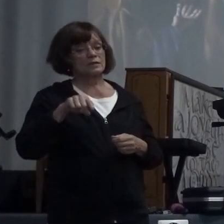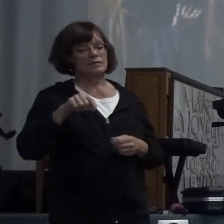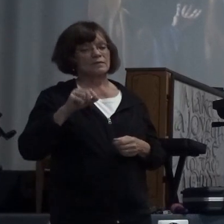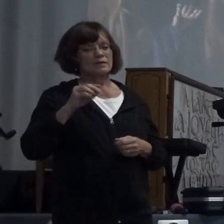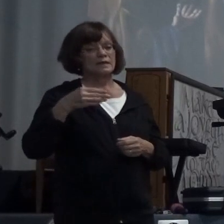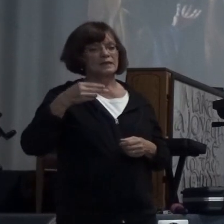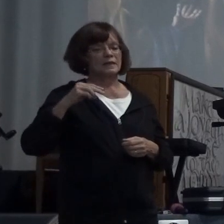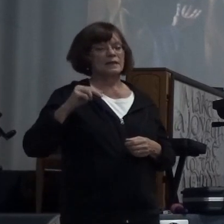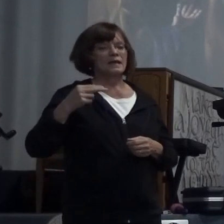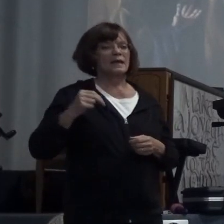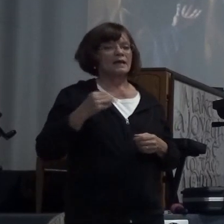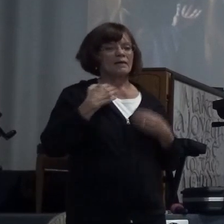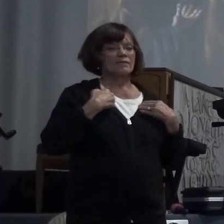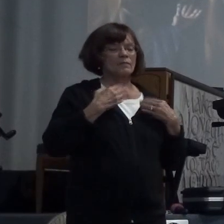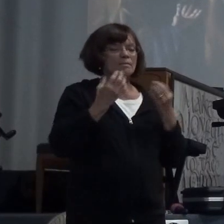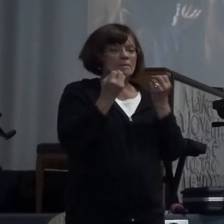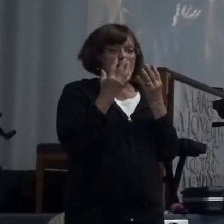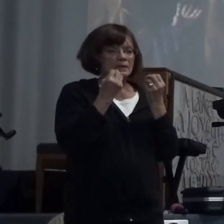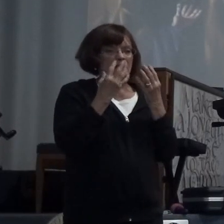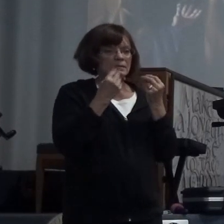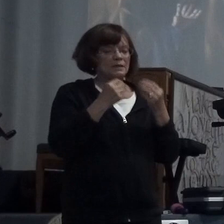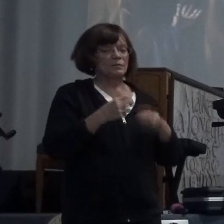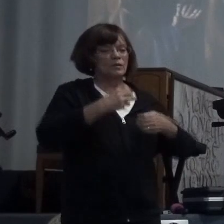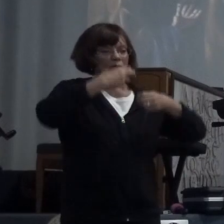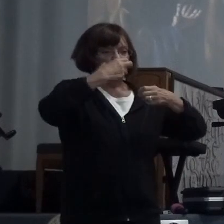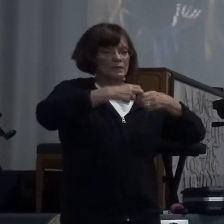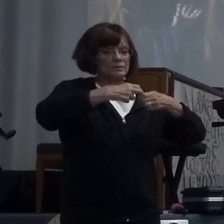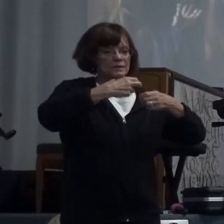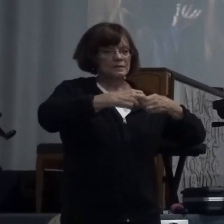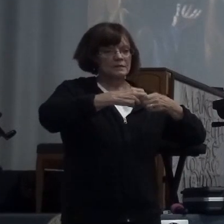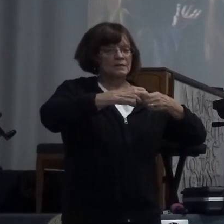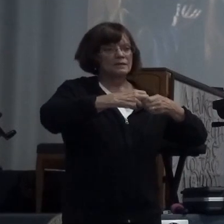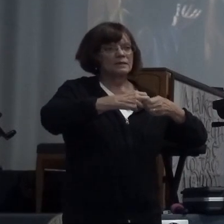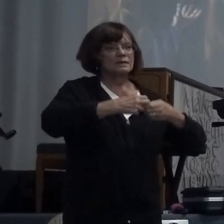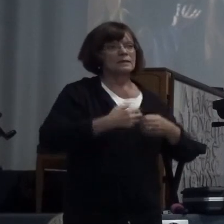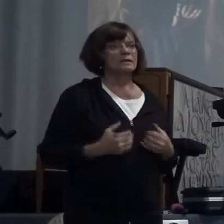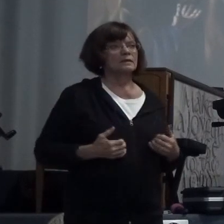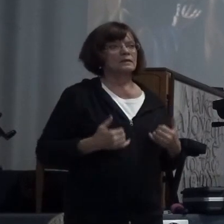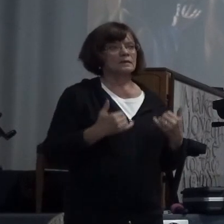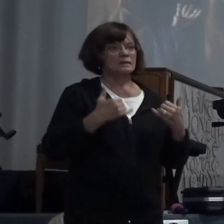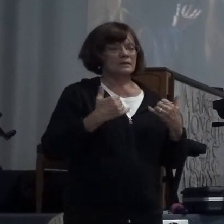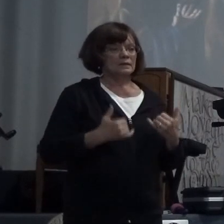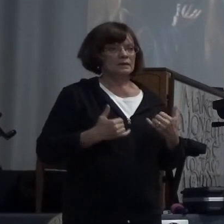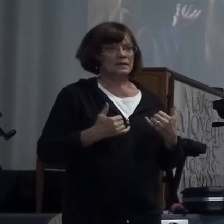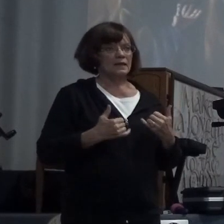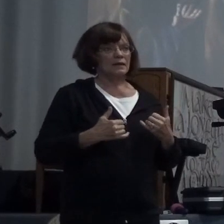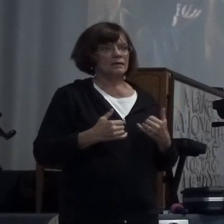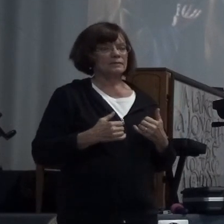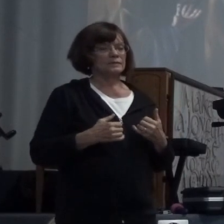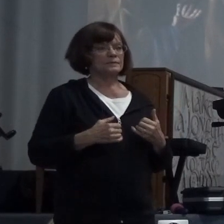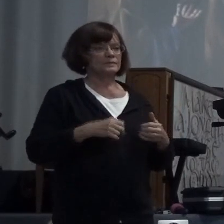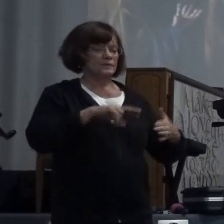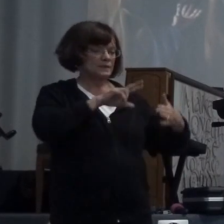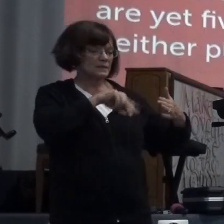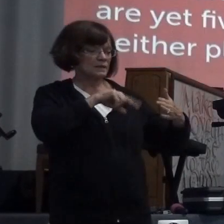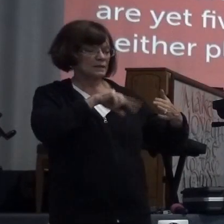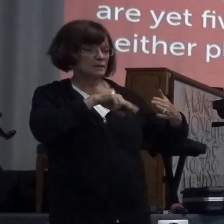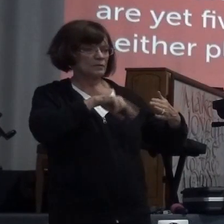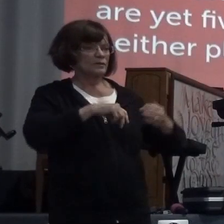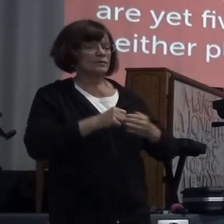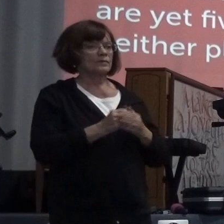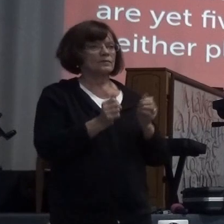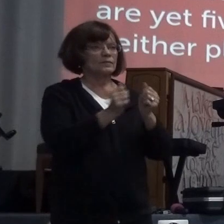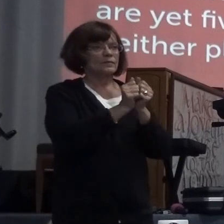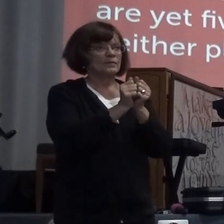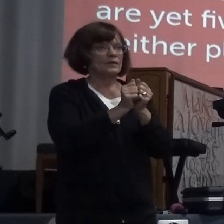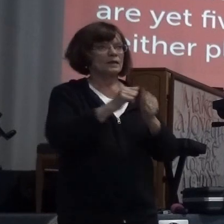went through in that time. And we'll go to Genesis 45, and we'll start in verse 5, and we'll read